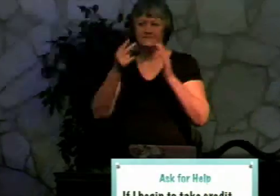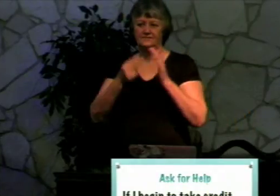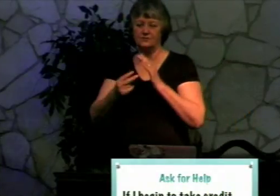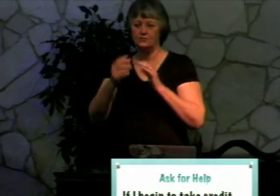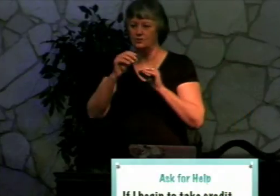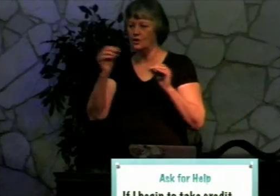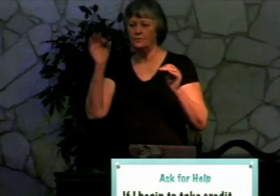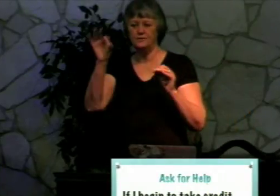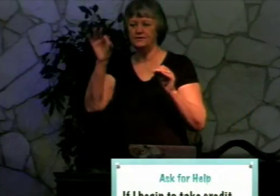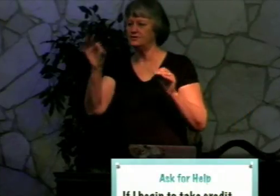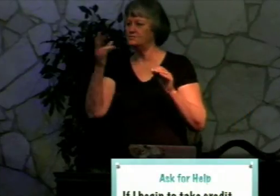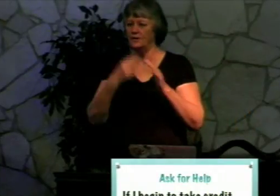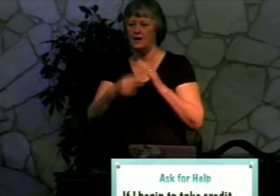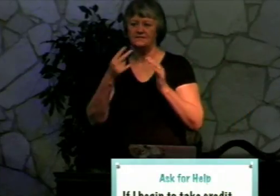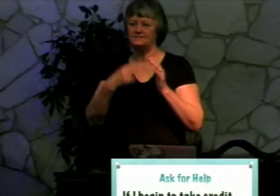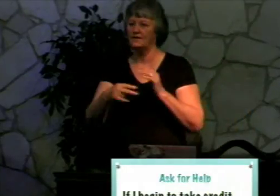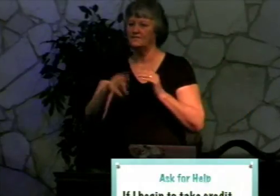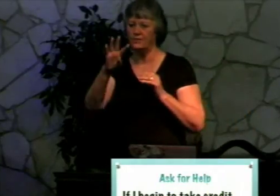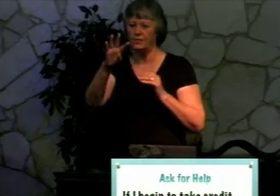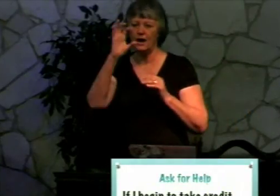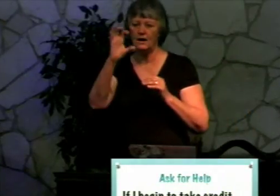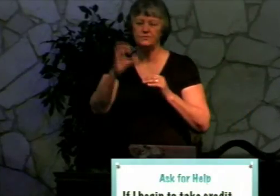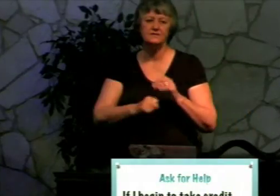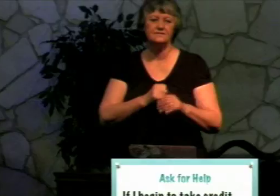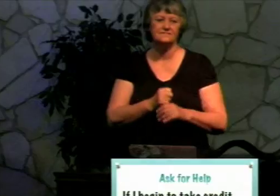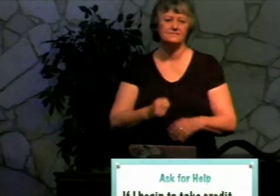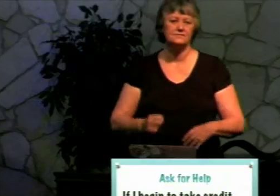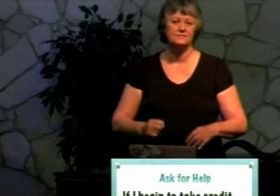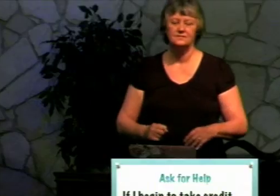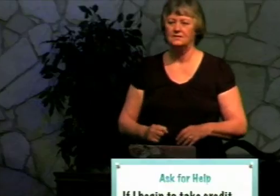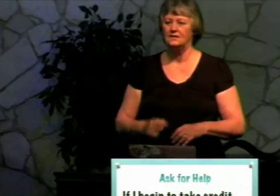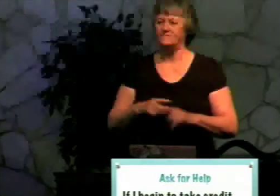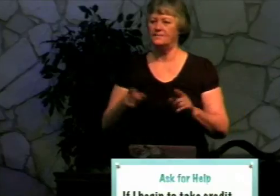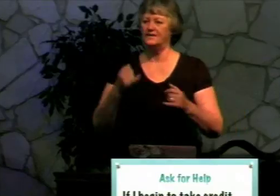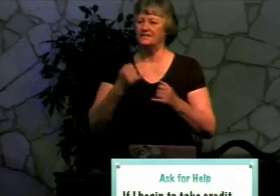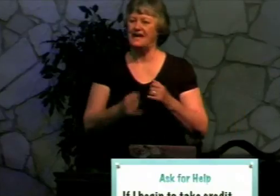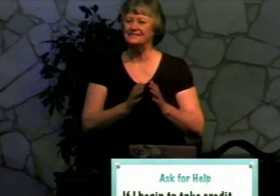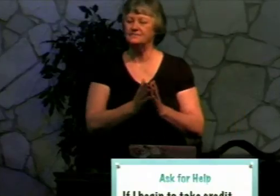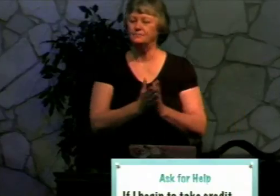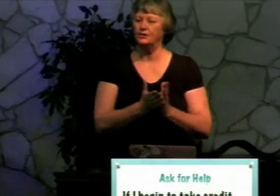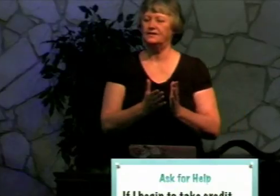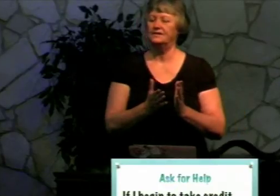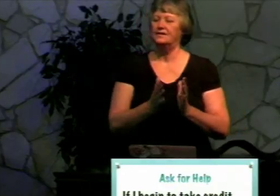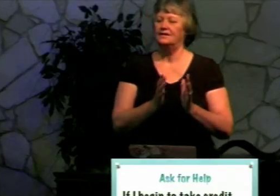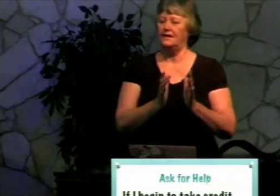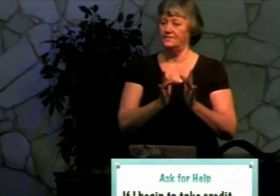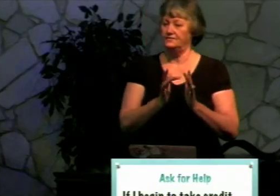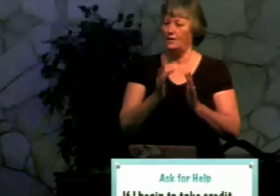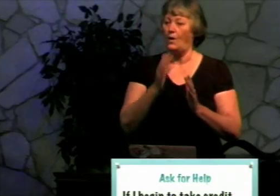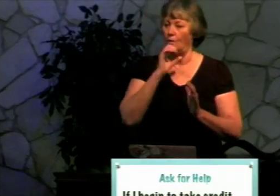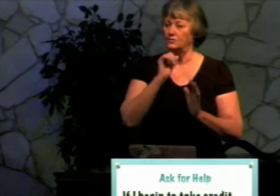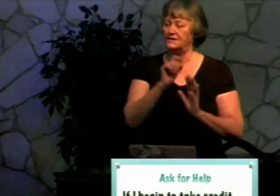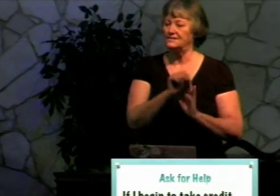Prophets. No preaching prophets. 400 years from the last book of the Old